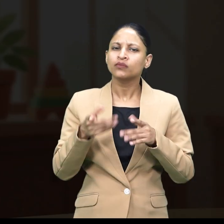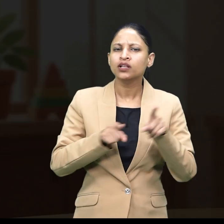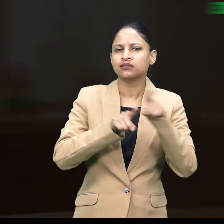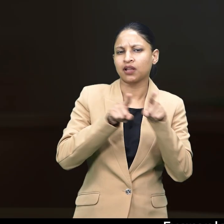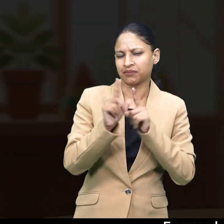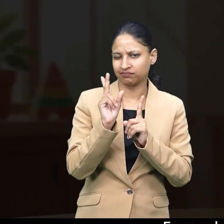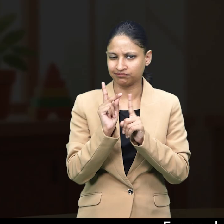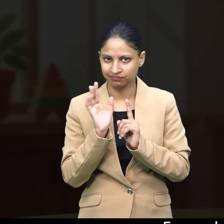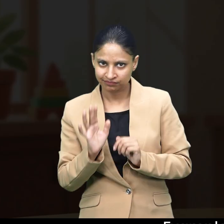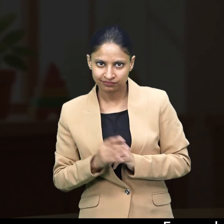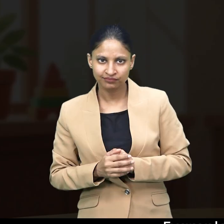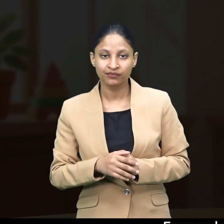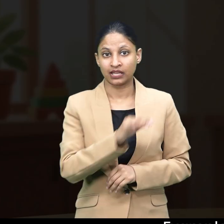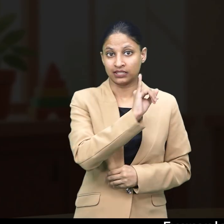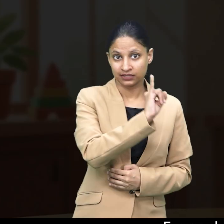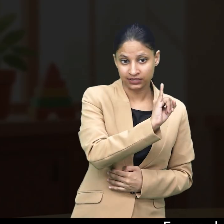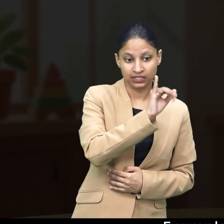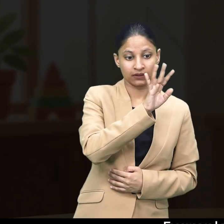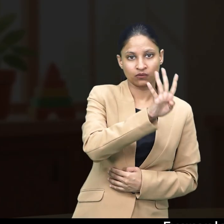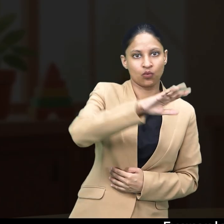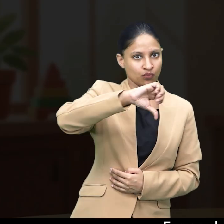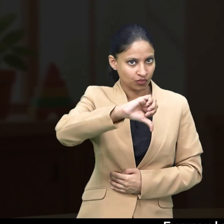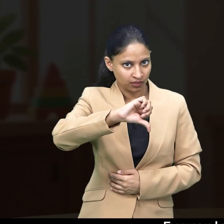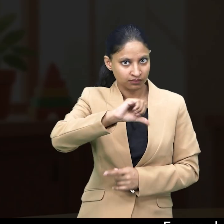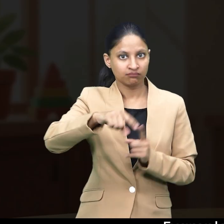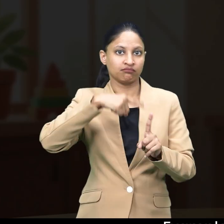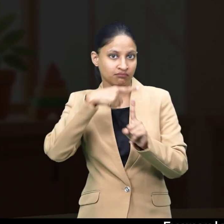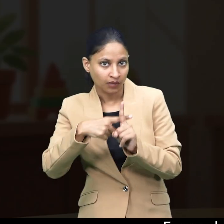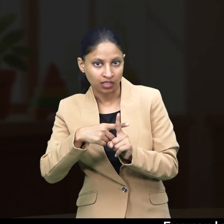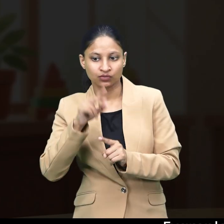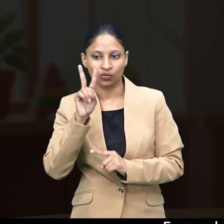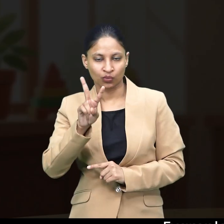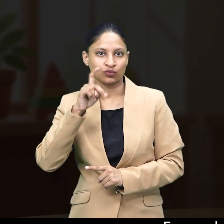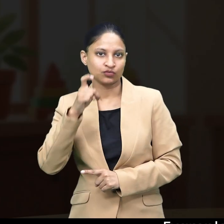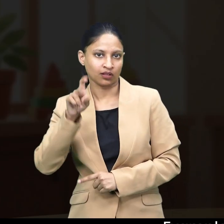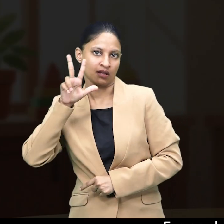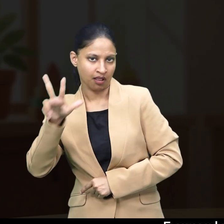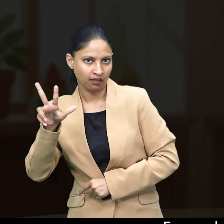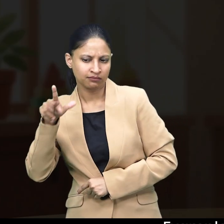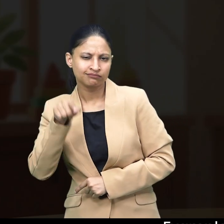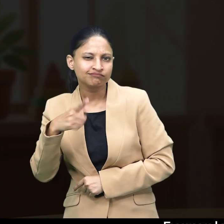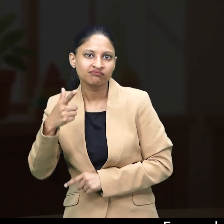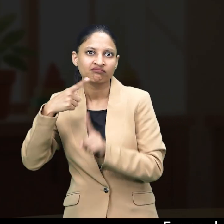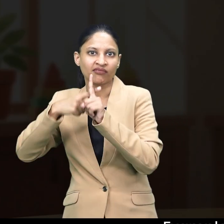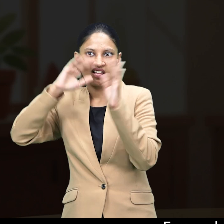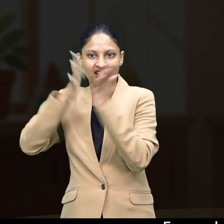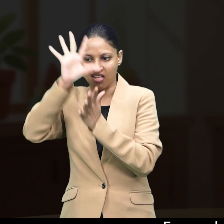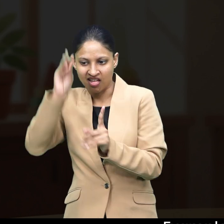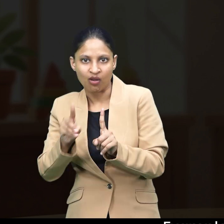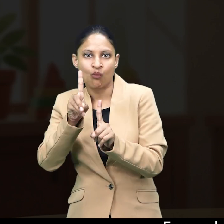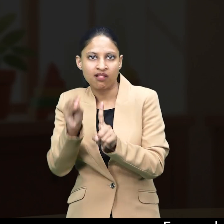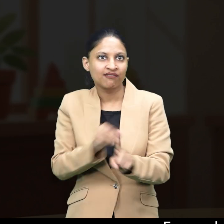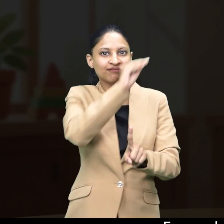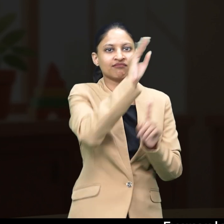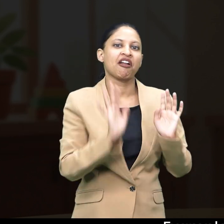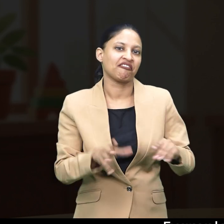Example 2. 649 plus 278 with